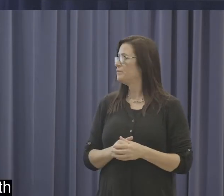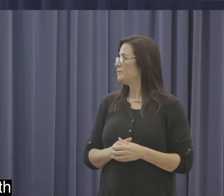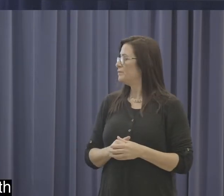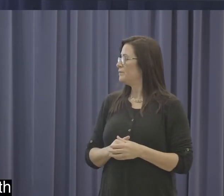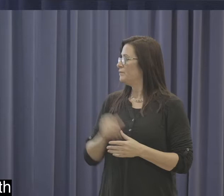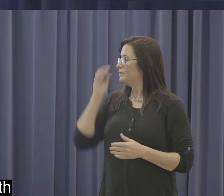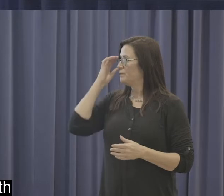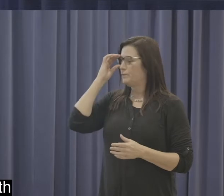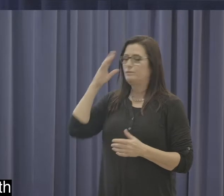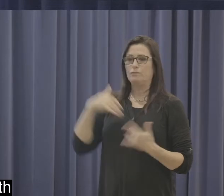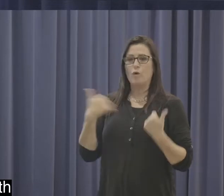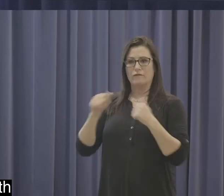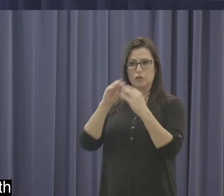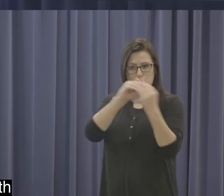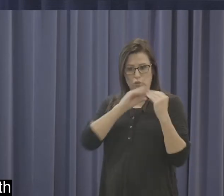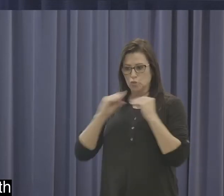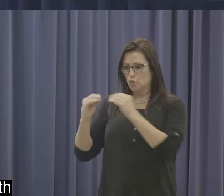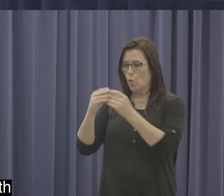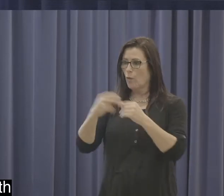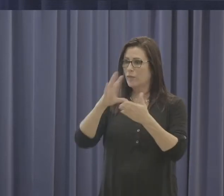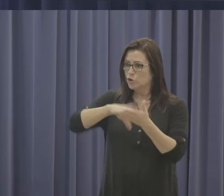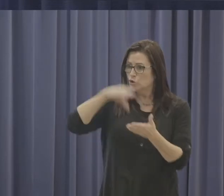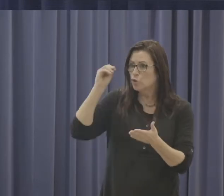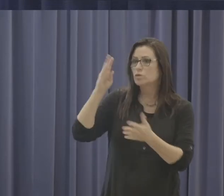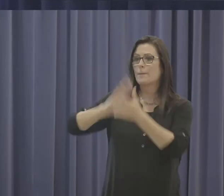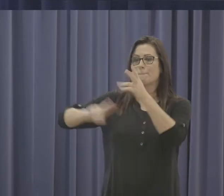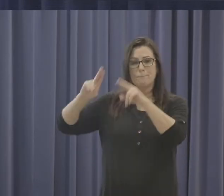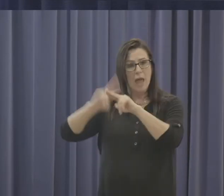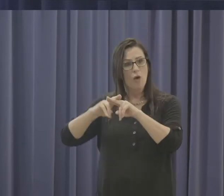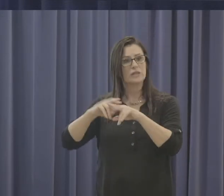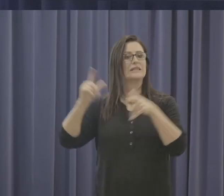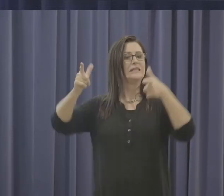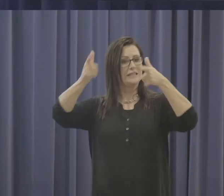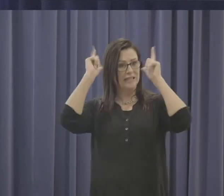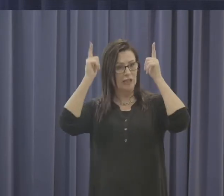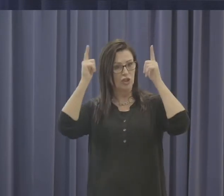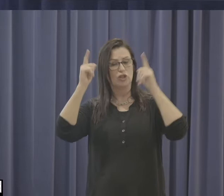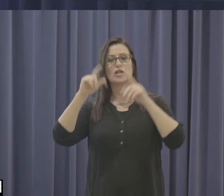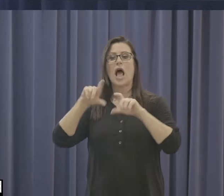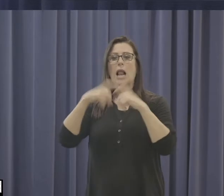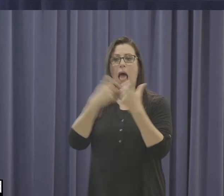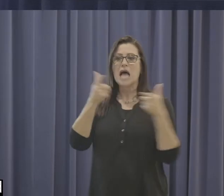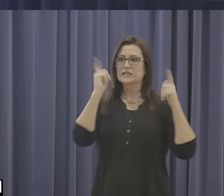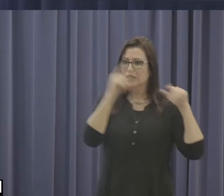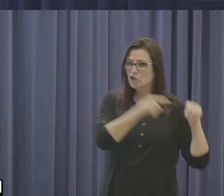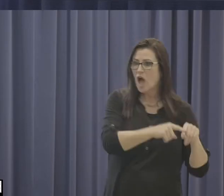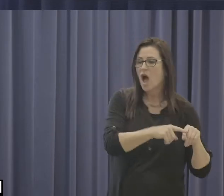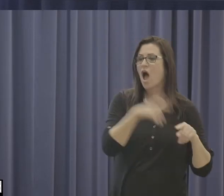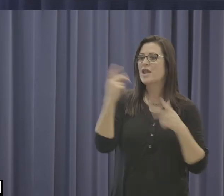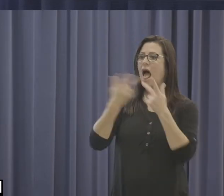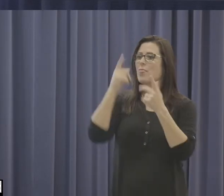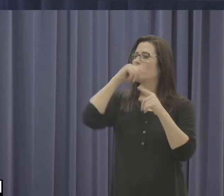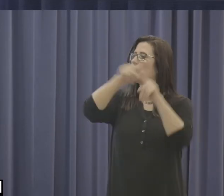From our consultation with the student ambassadors, their parents, specialist teachers, classroom teachers, and